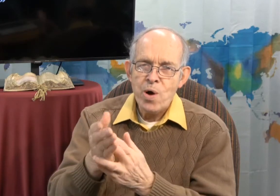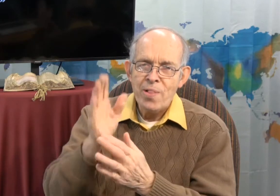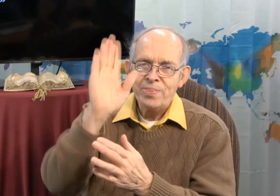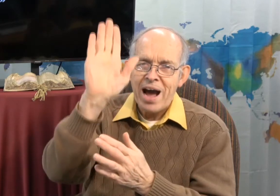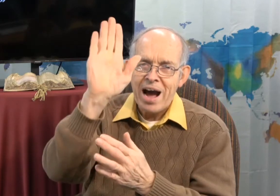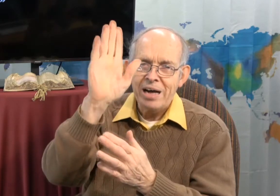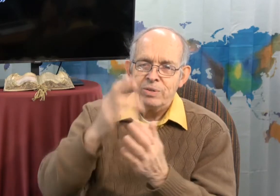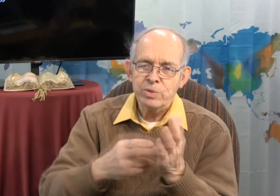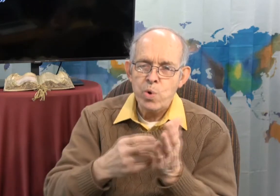through the